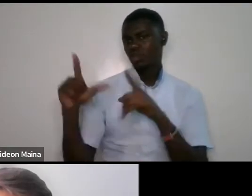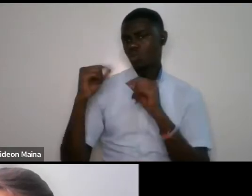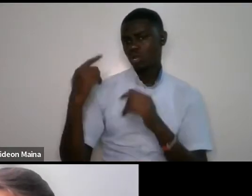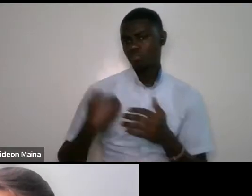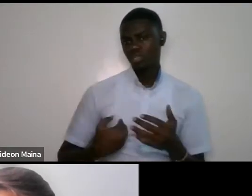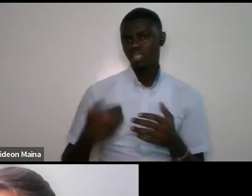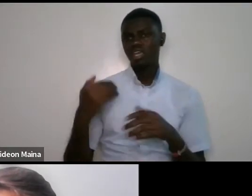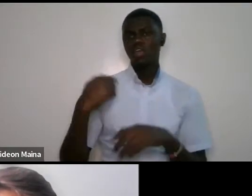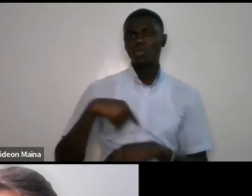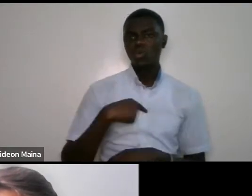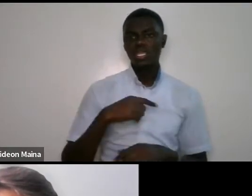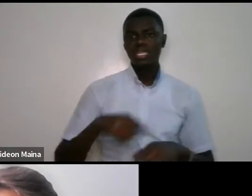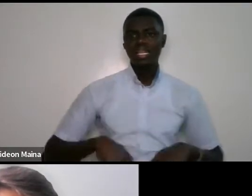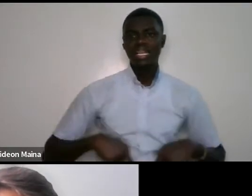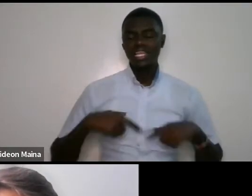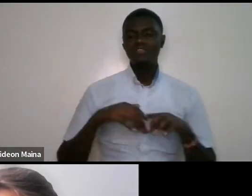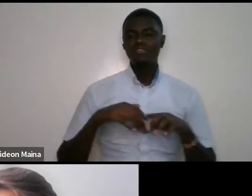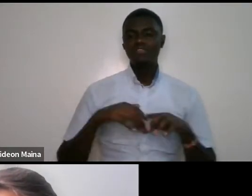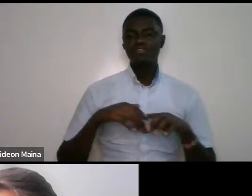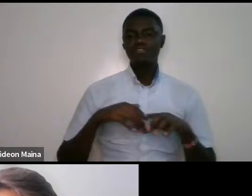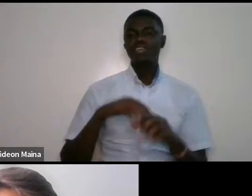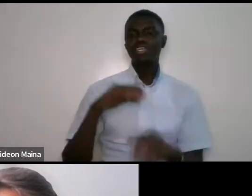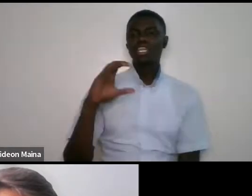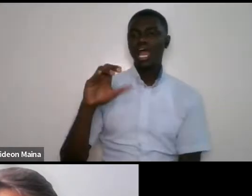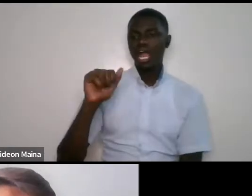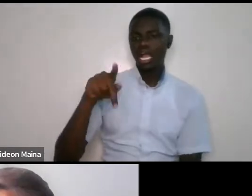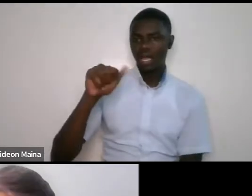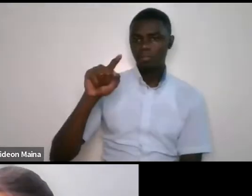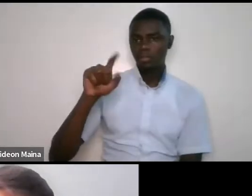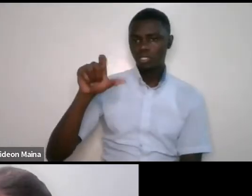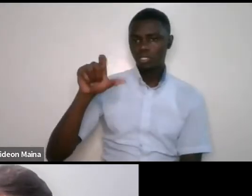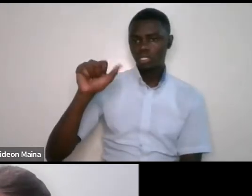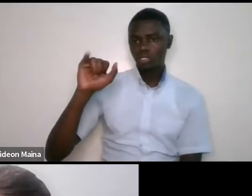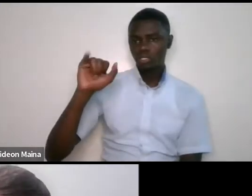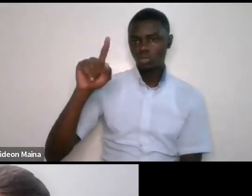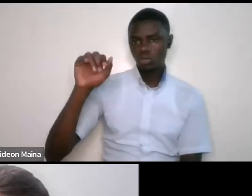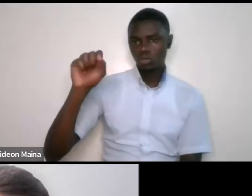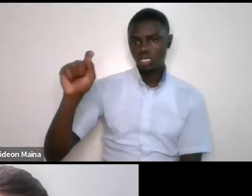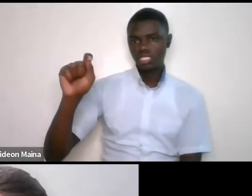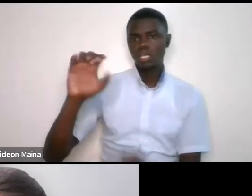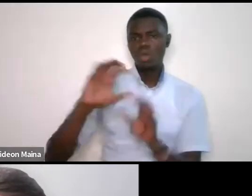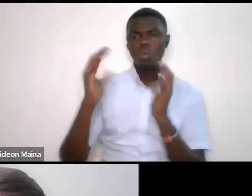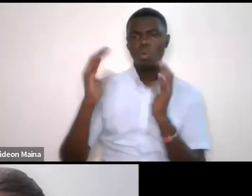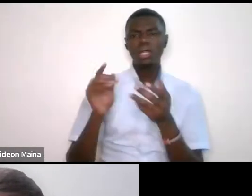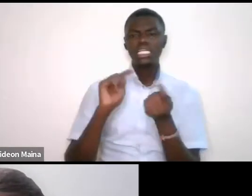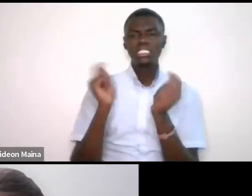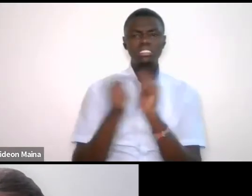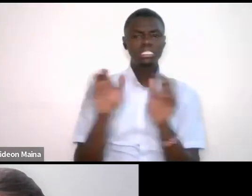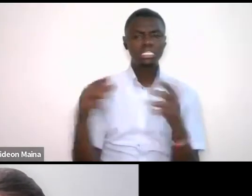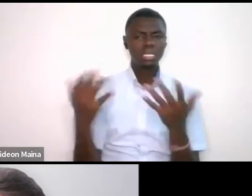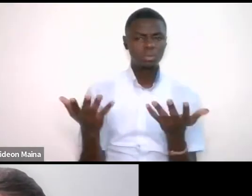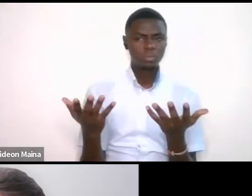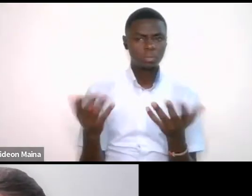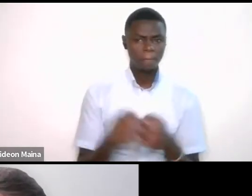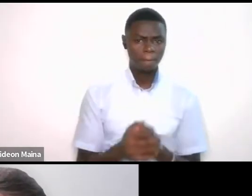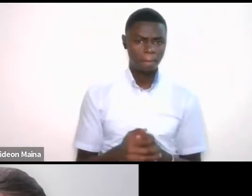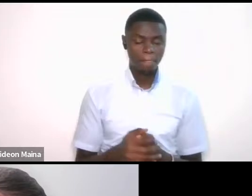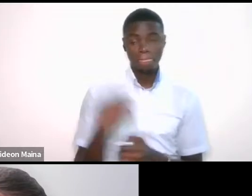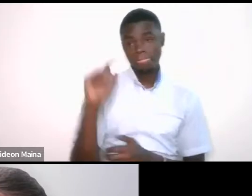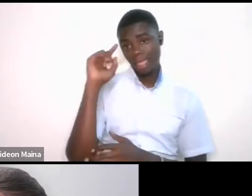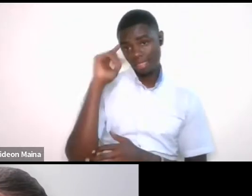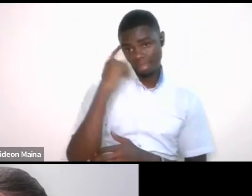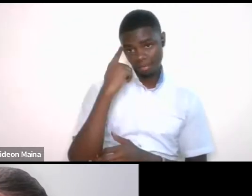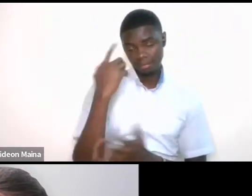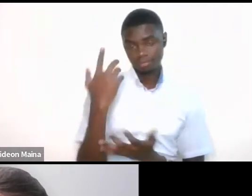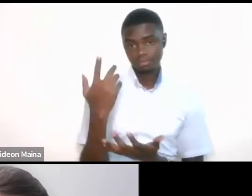and how can you change it? I think that's not